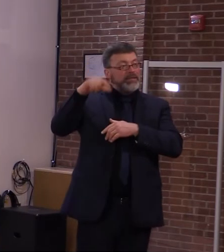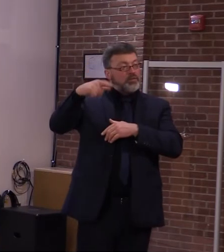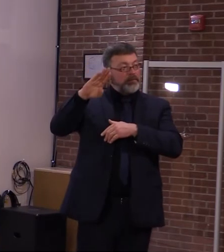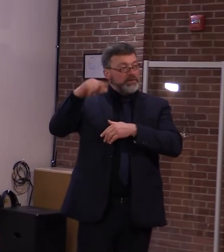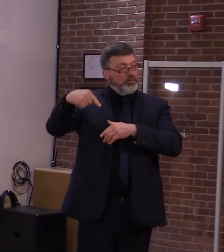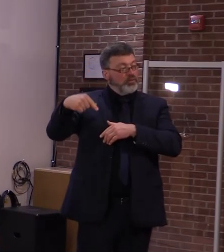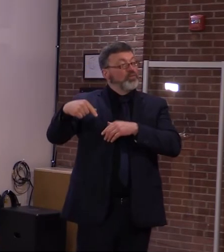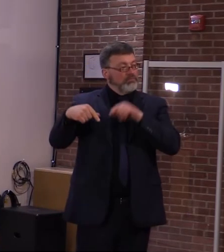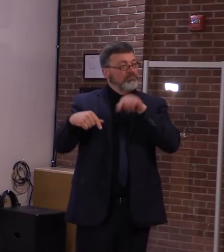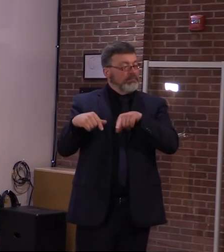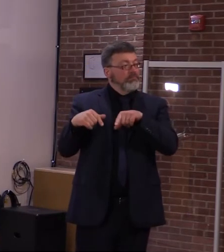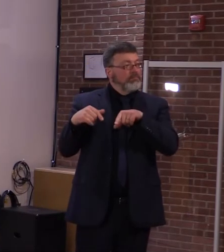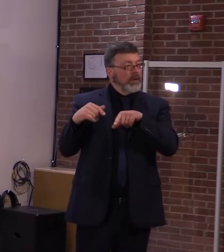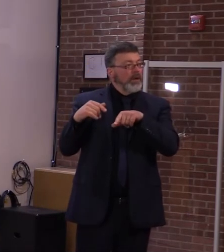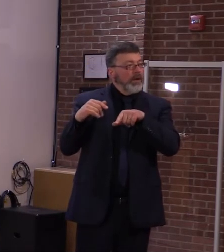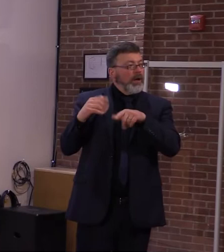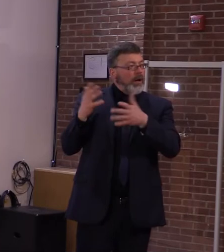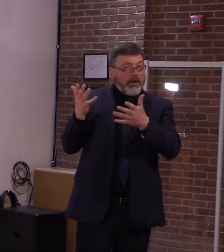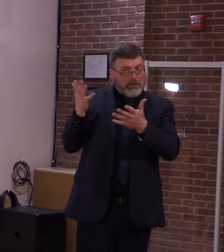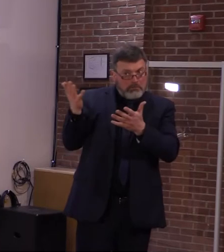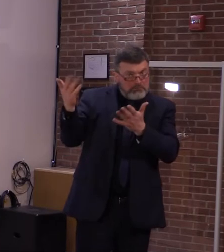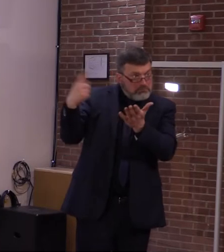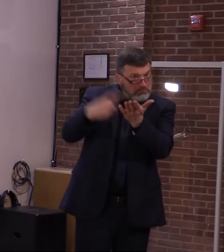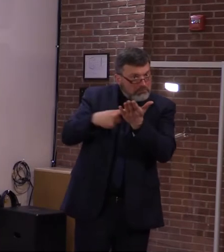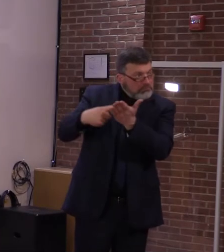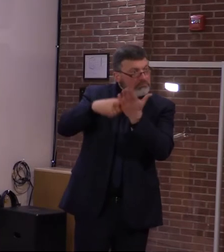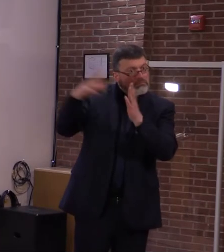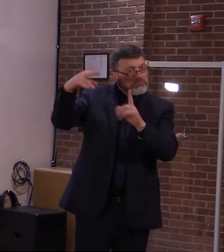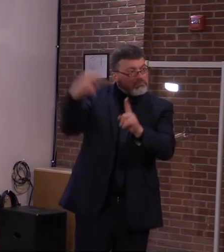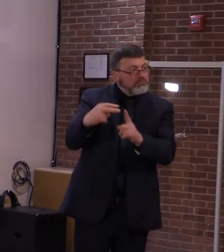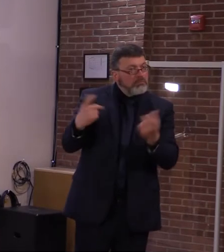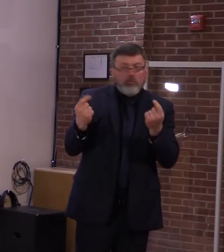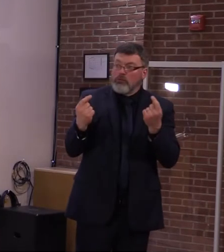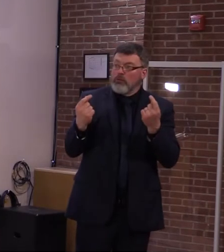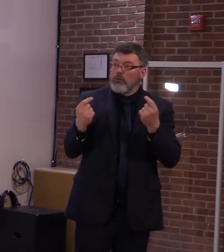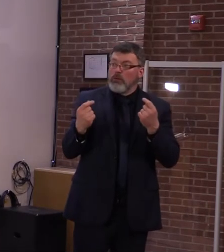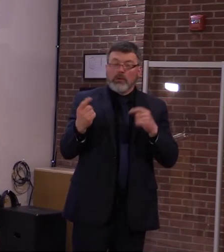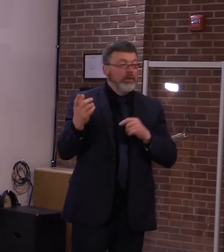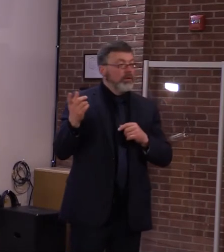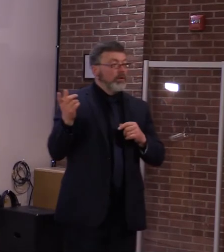far, it wouldn't preclude me from signing it.